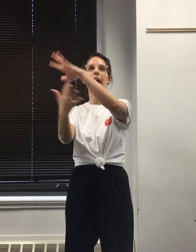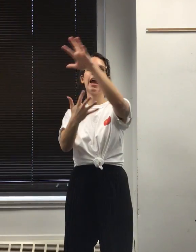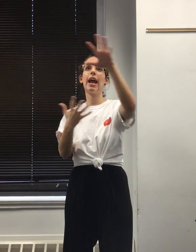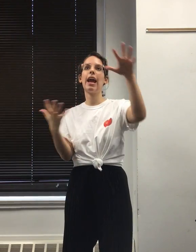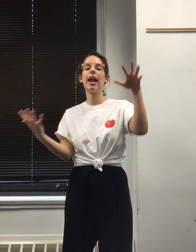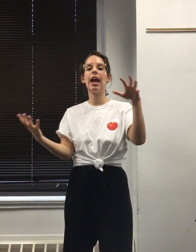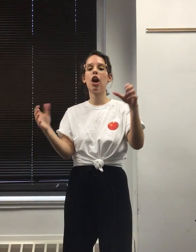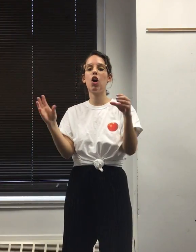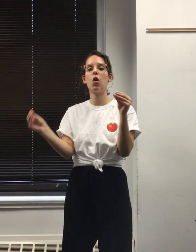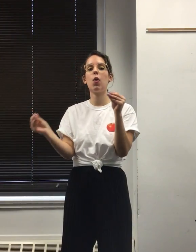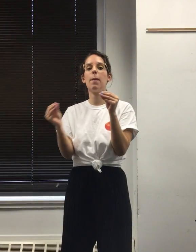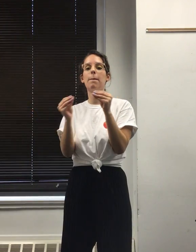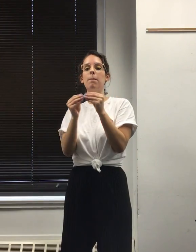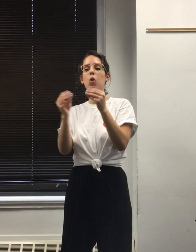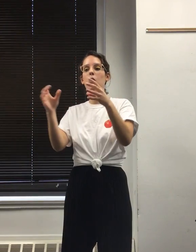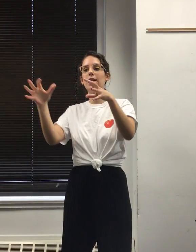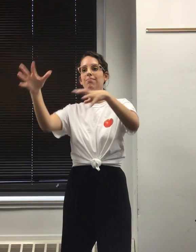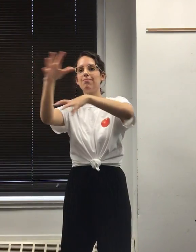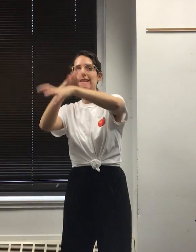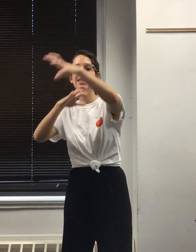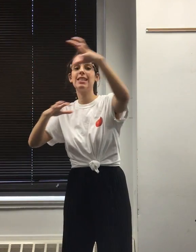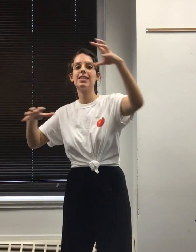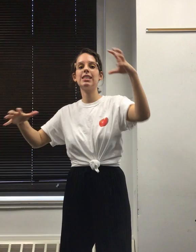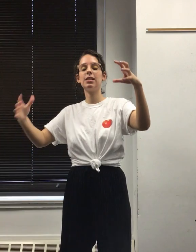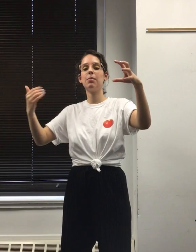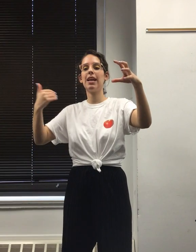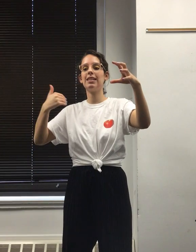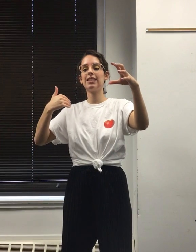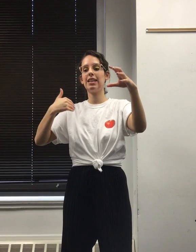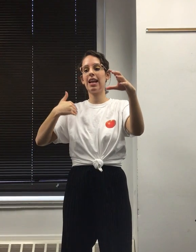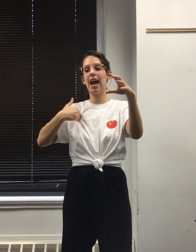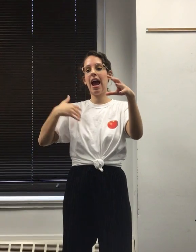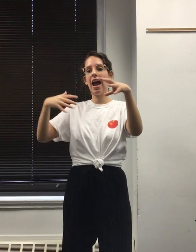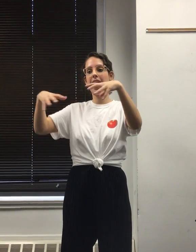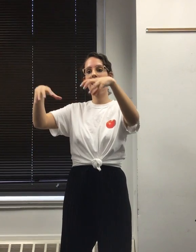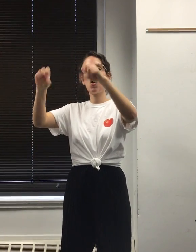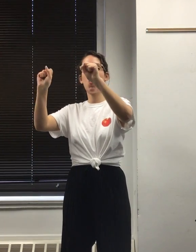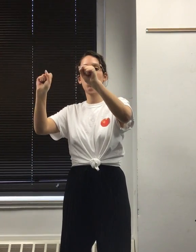vapor. Air that is 90 degrees can hold a lot more water